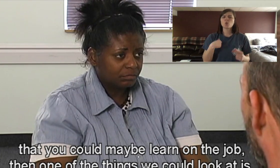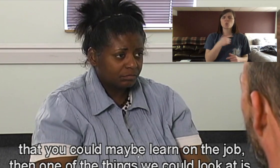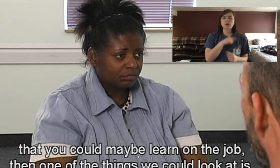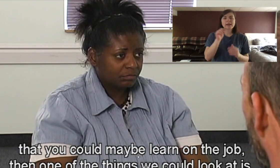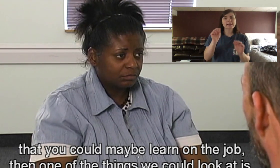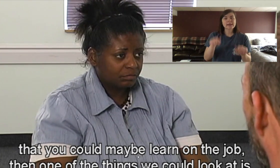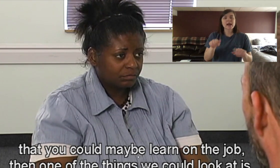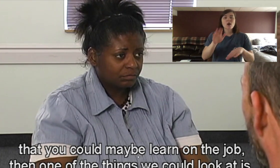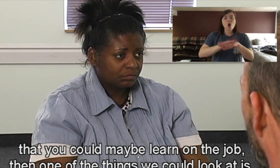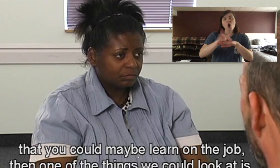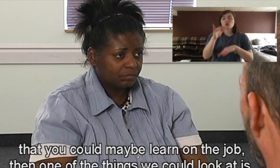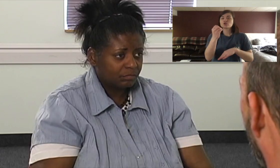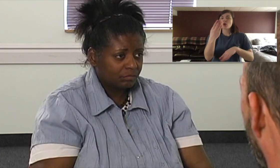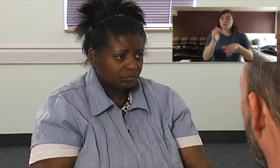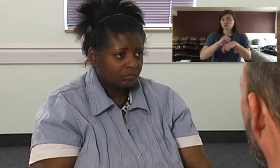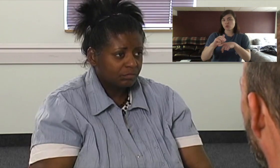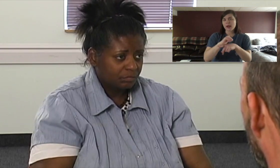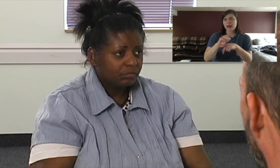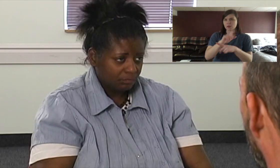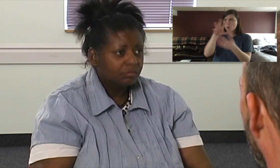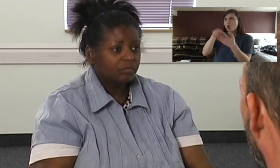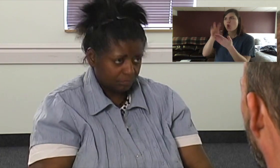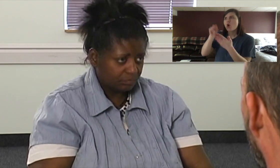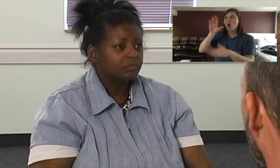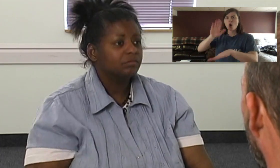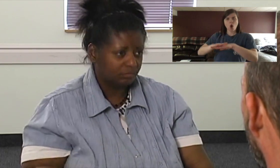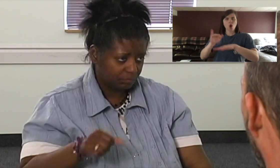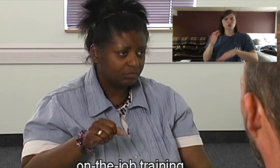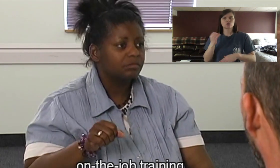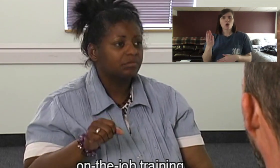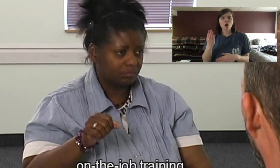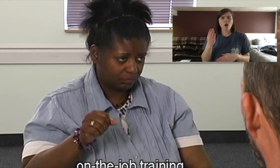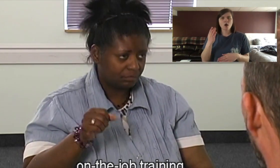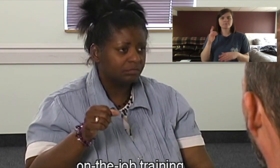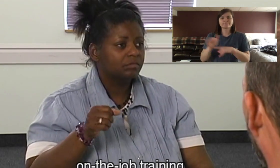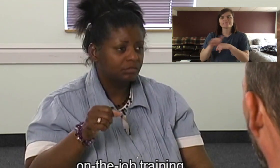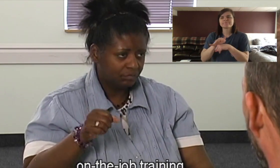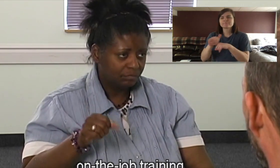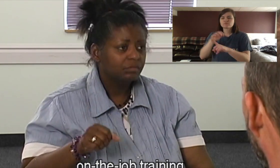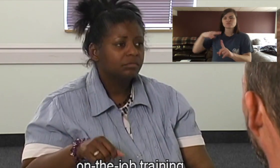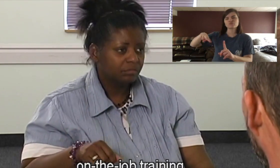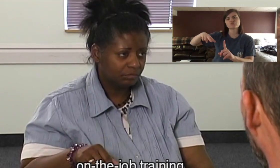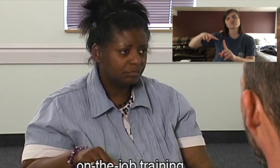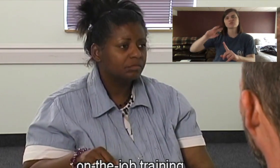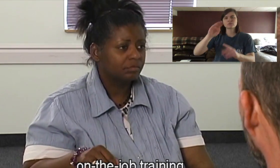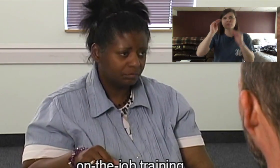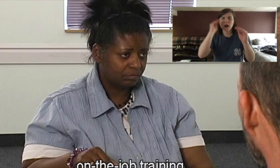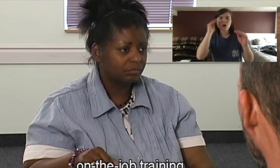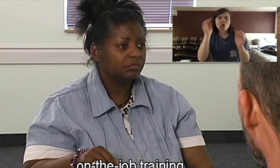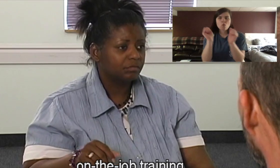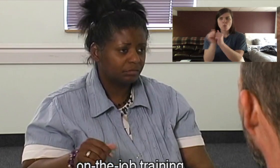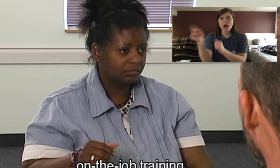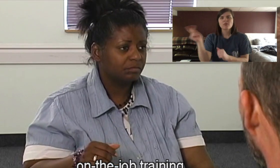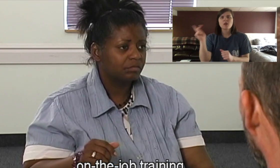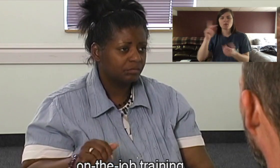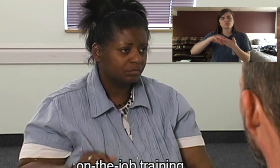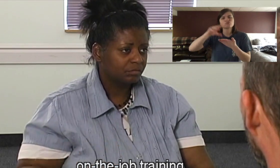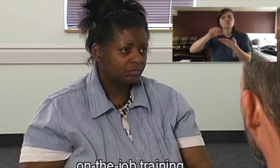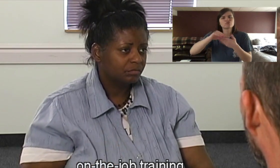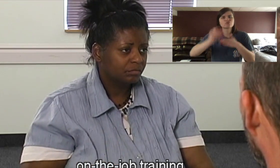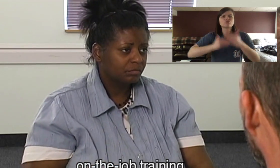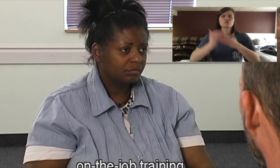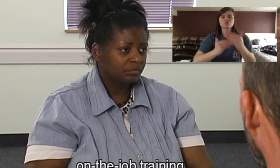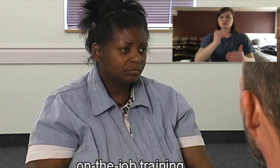maybe learn on the job, then one of the things that we can look at is on-the-job training.